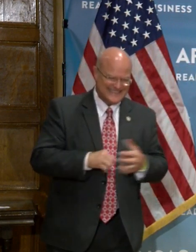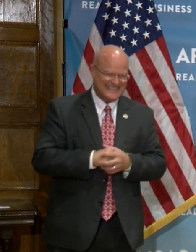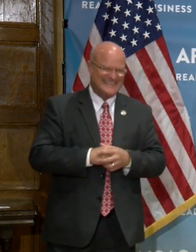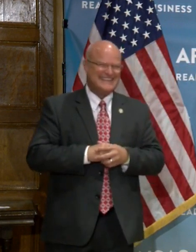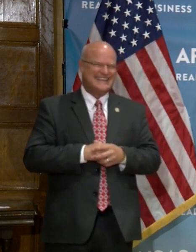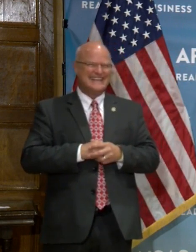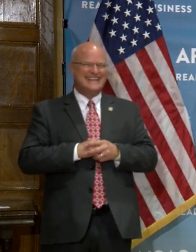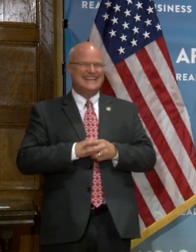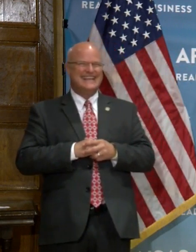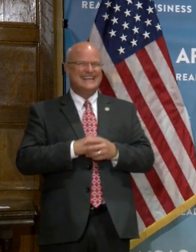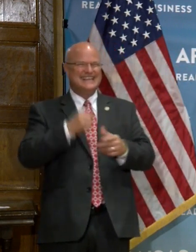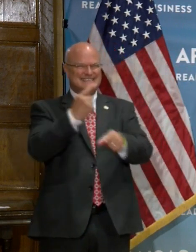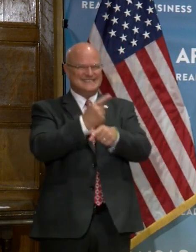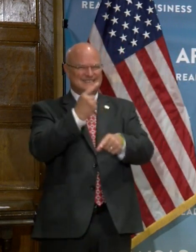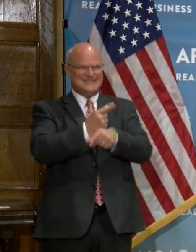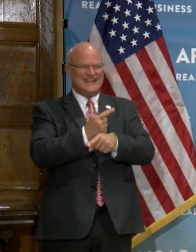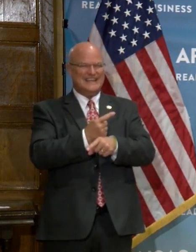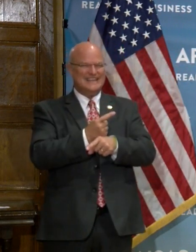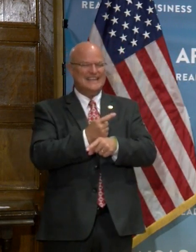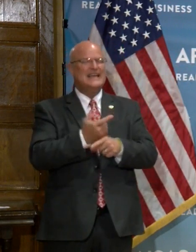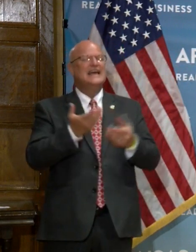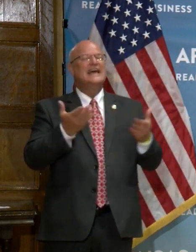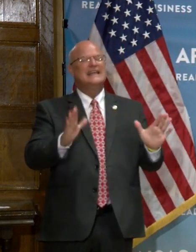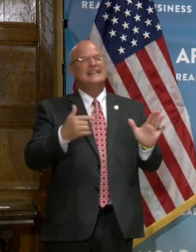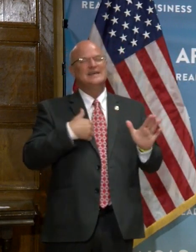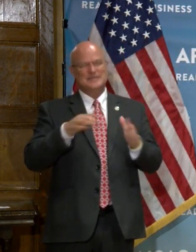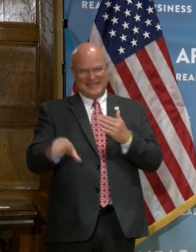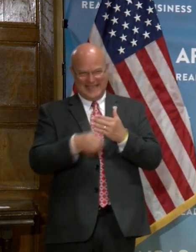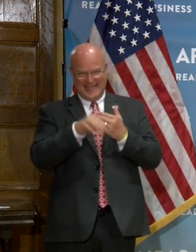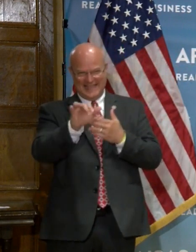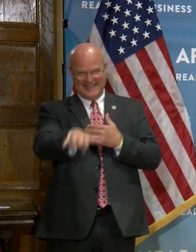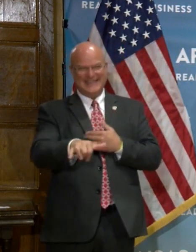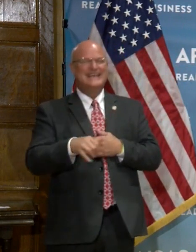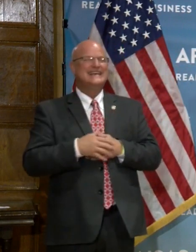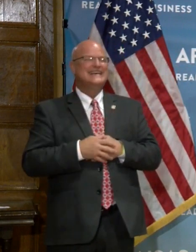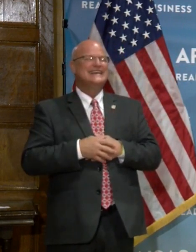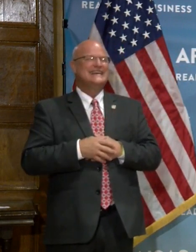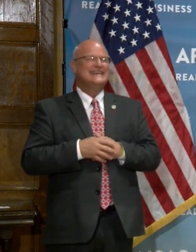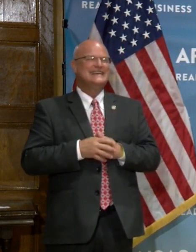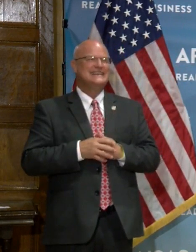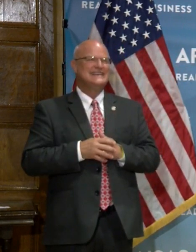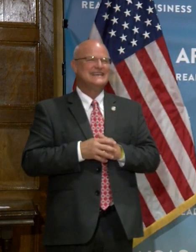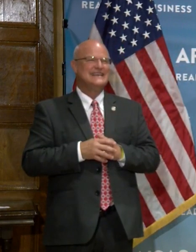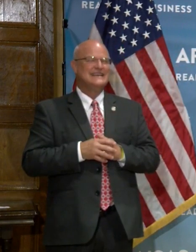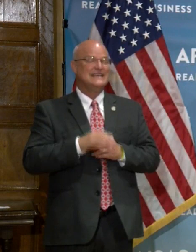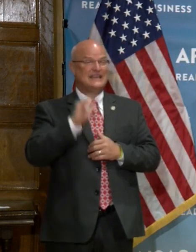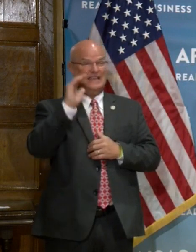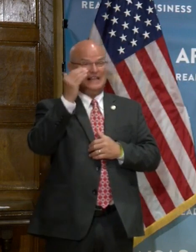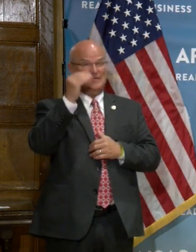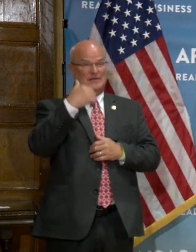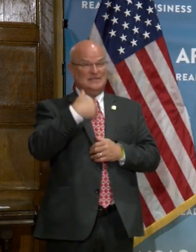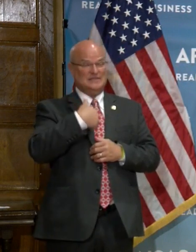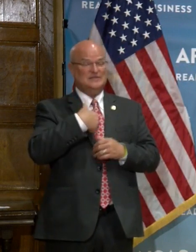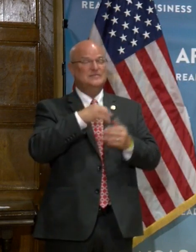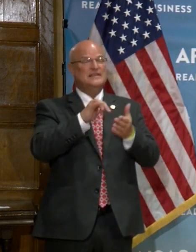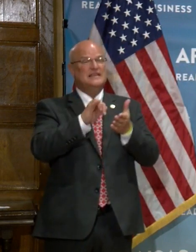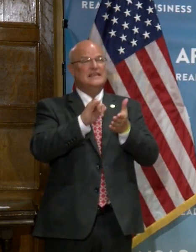Well, that's right. And let me just add to that it appears to me